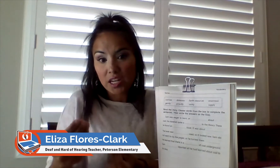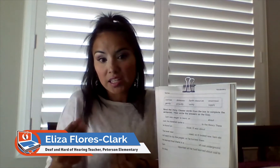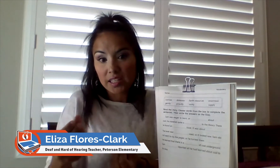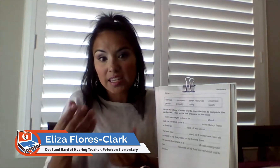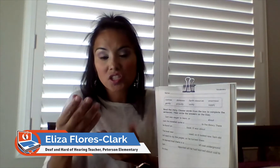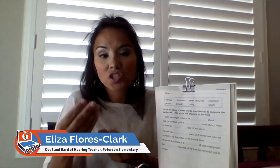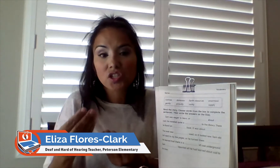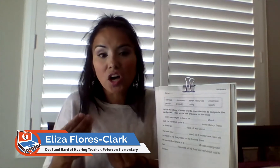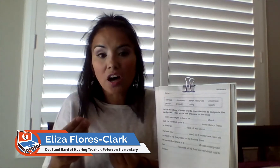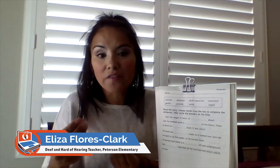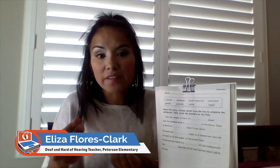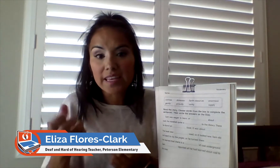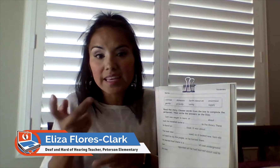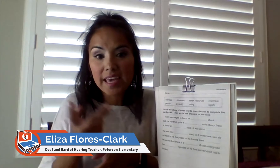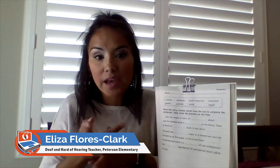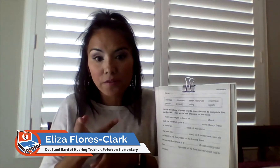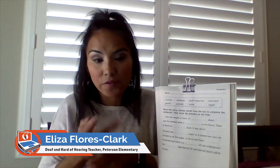Gently, softly, carefully.